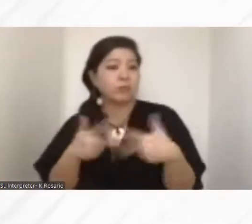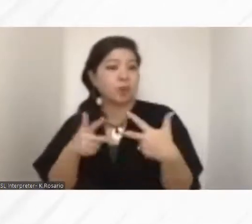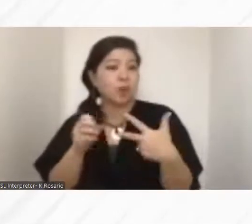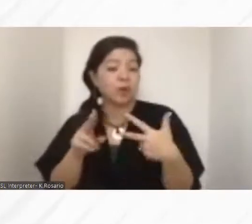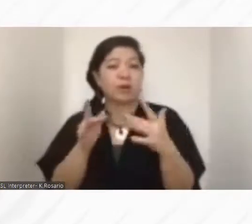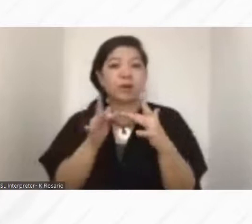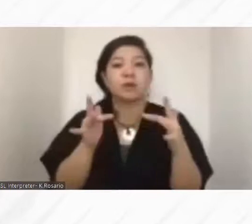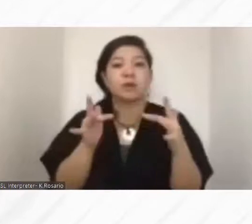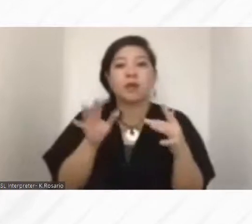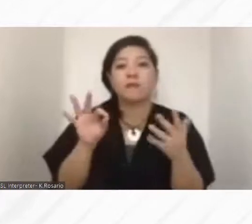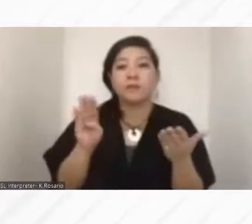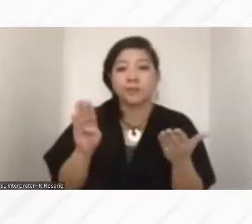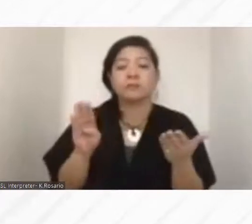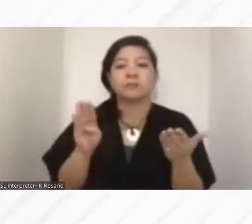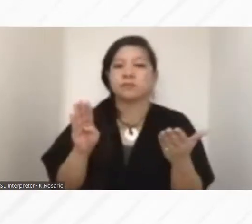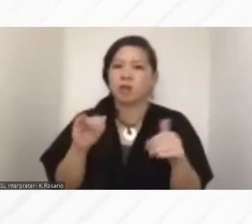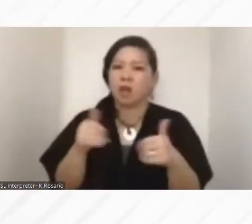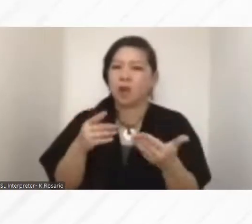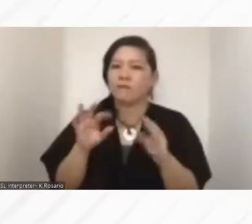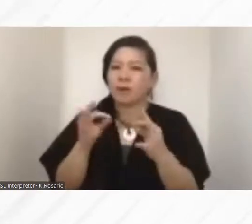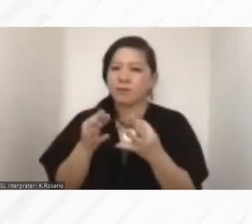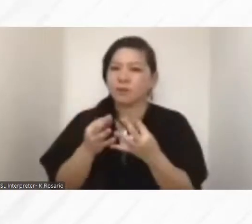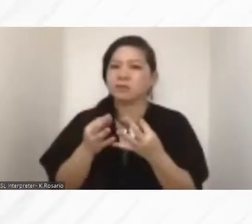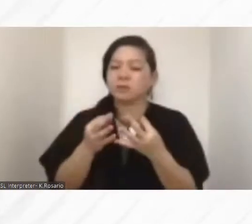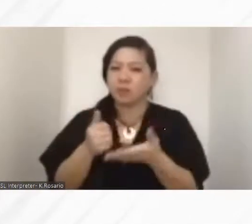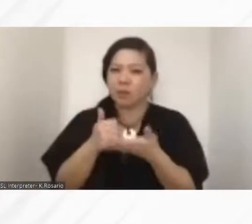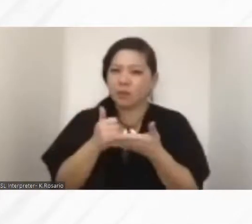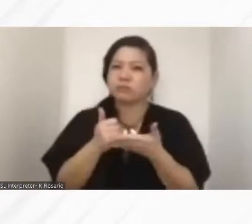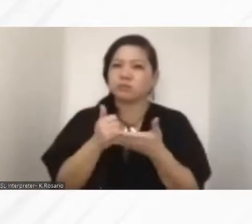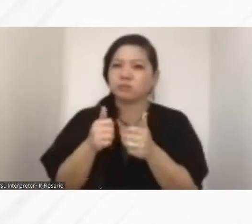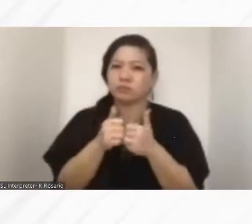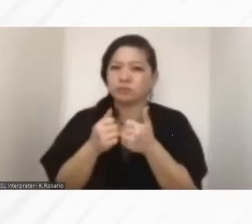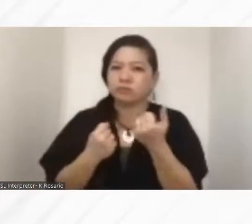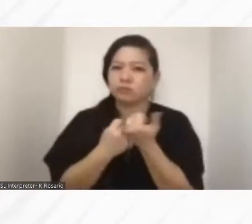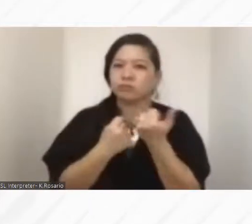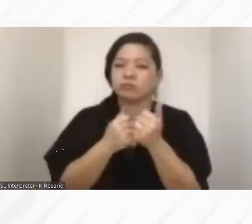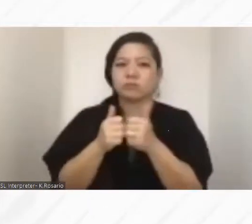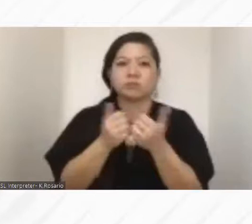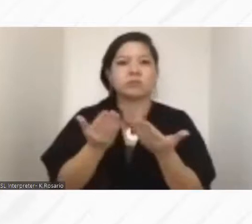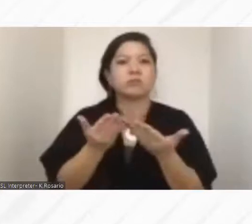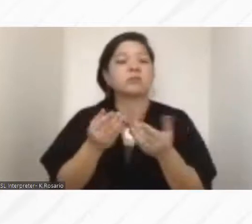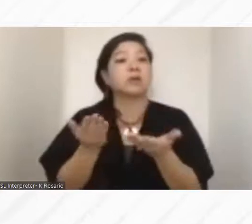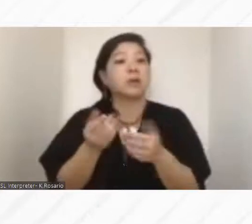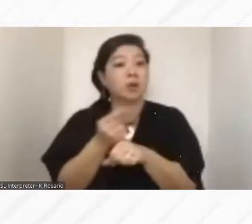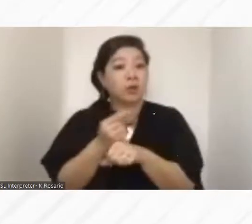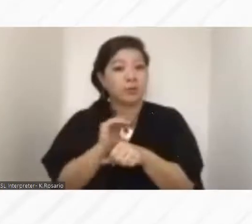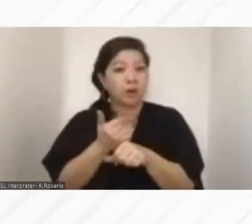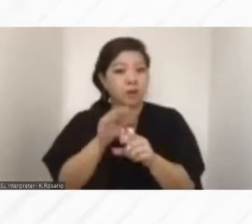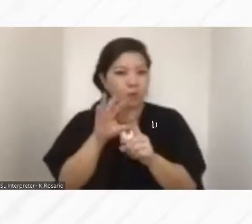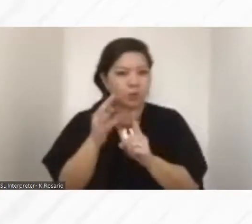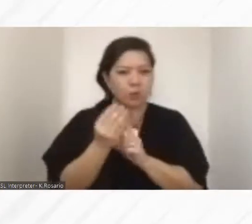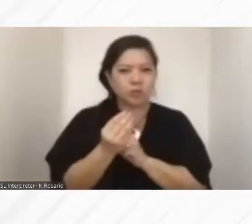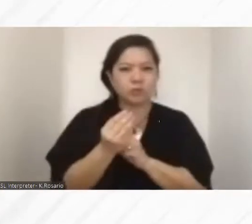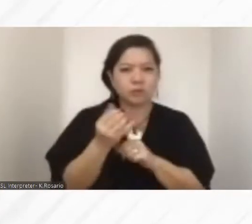Facebook is how families are comforting each other. And you know, here on Guam, we're islands and our cultures are